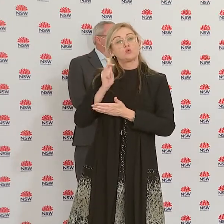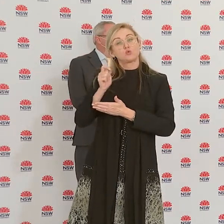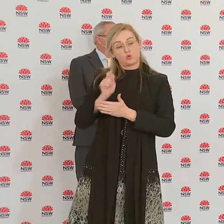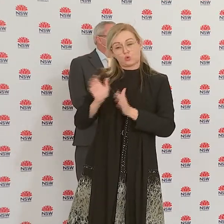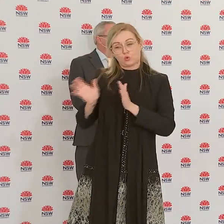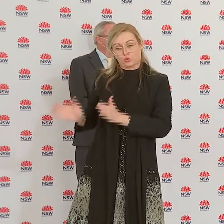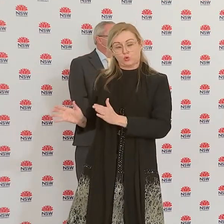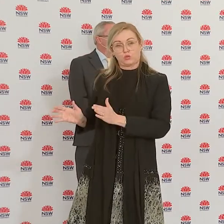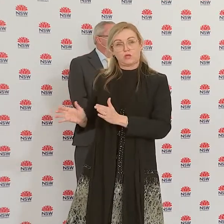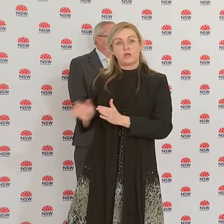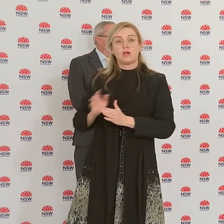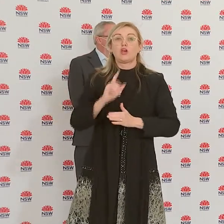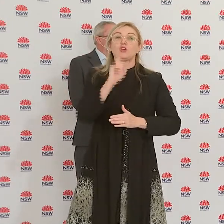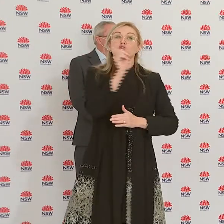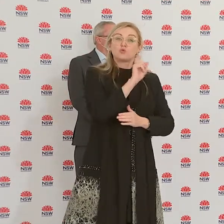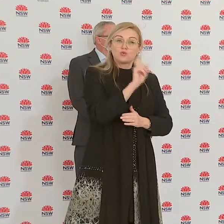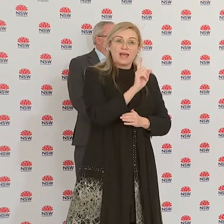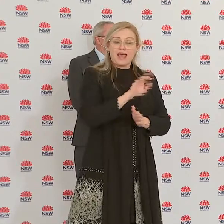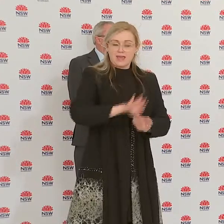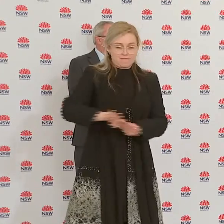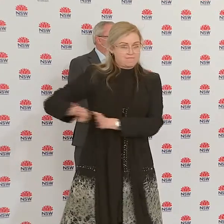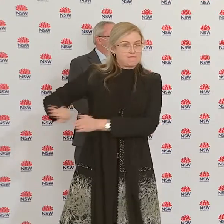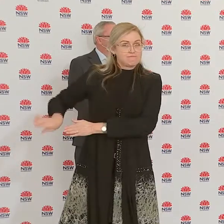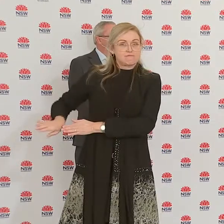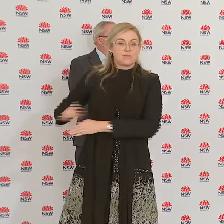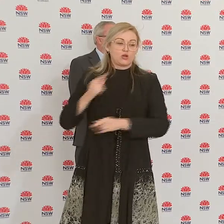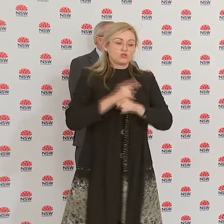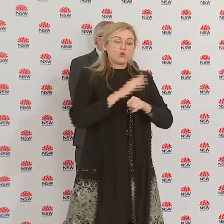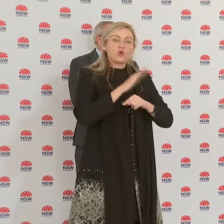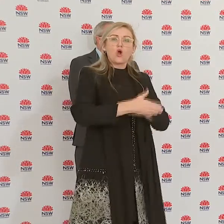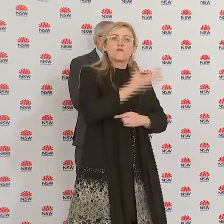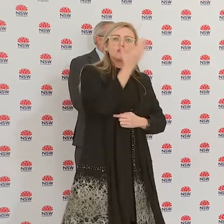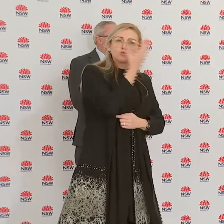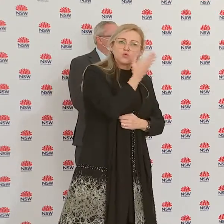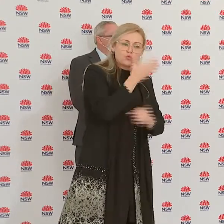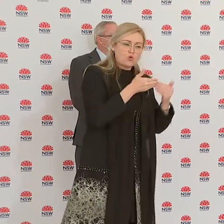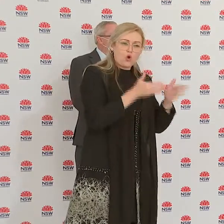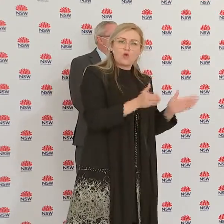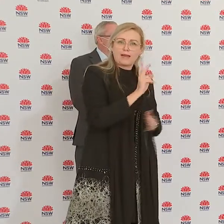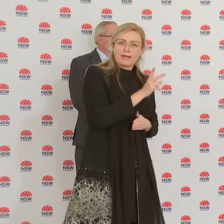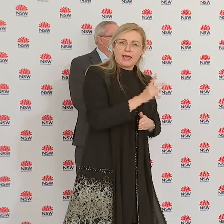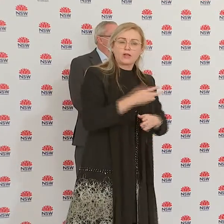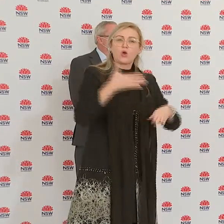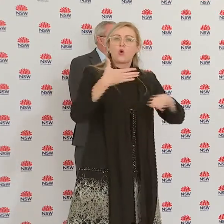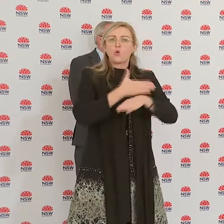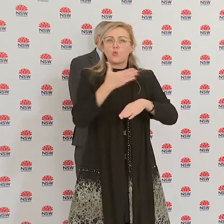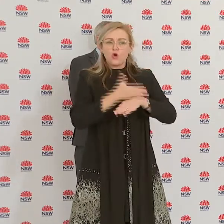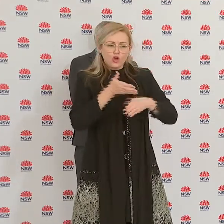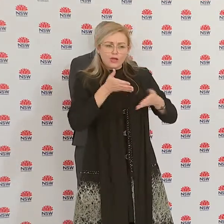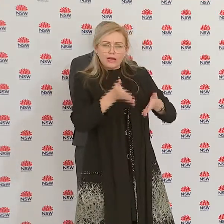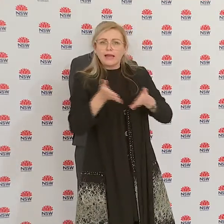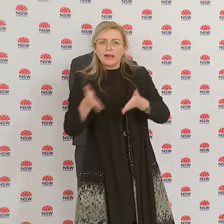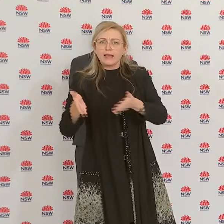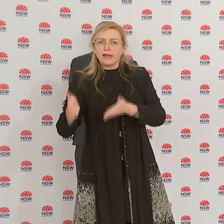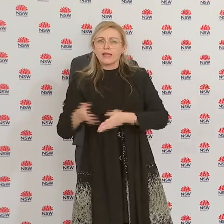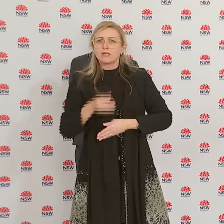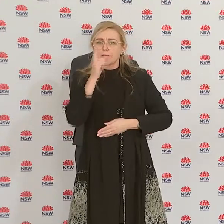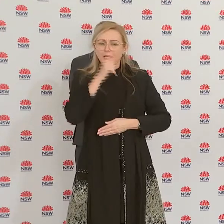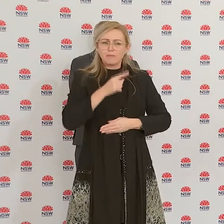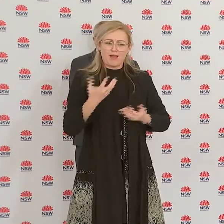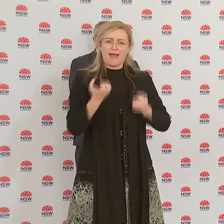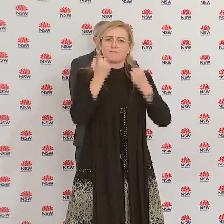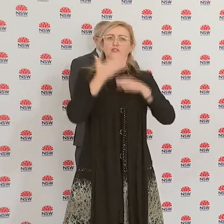I want to talk about kids getting back to school and workers getting back to work. They are our priorities, and all those other things will come. All those